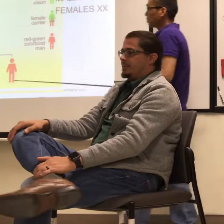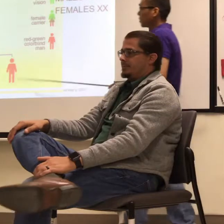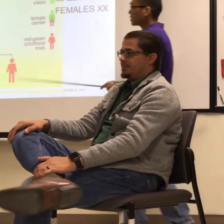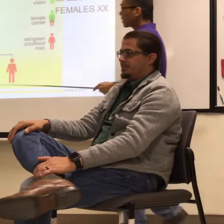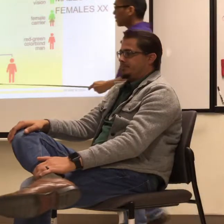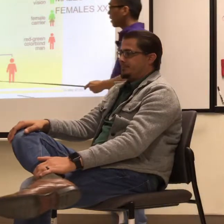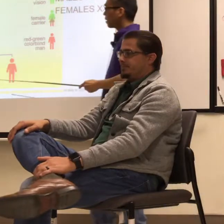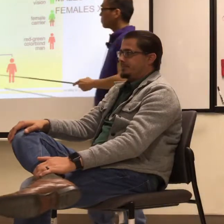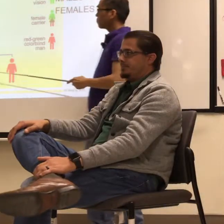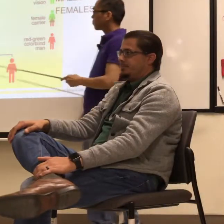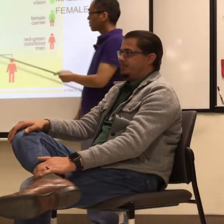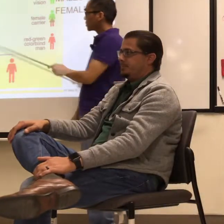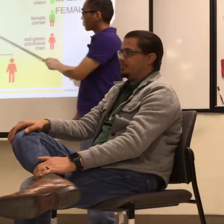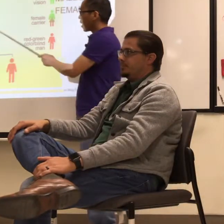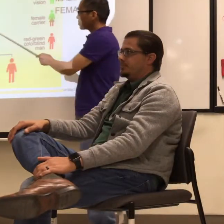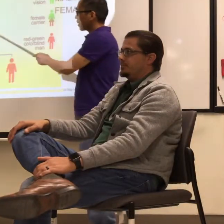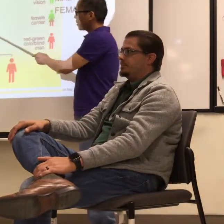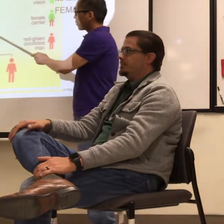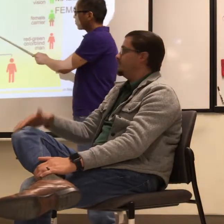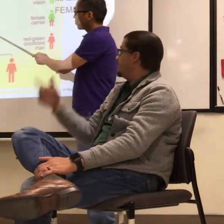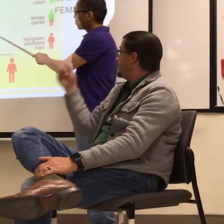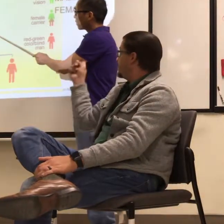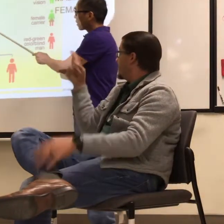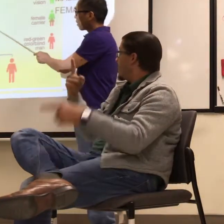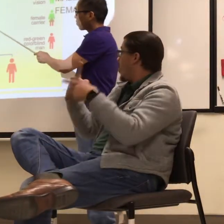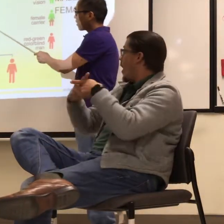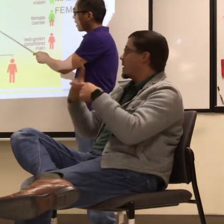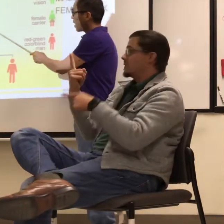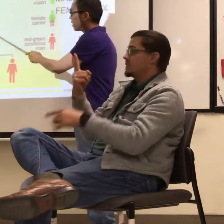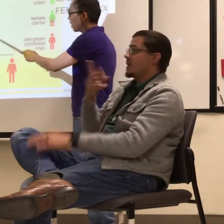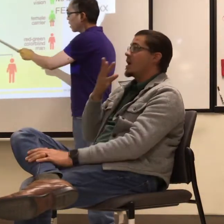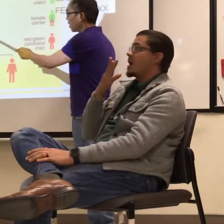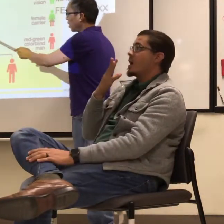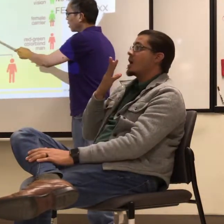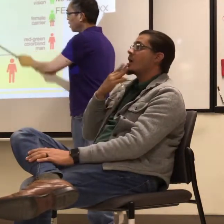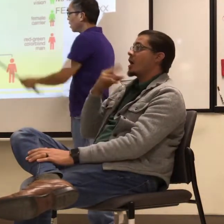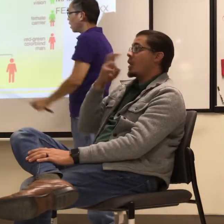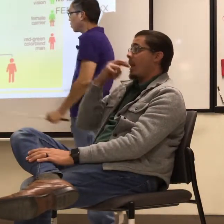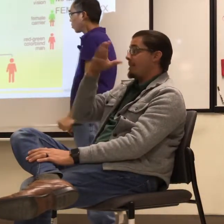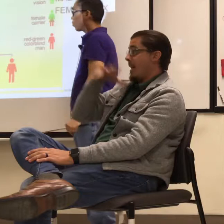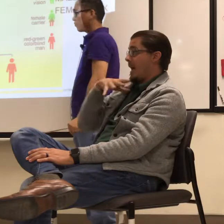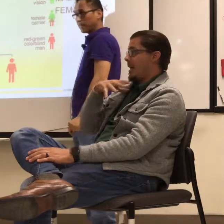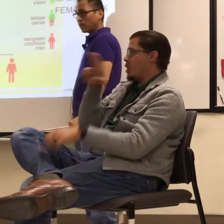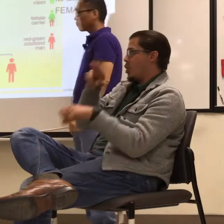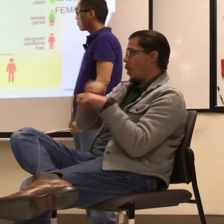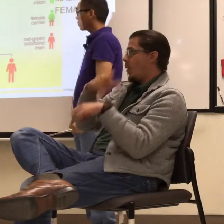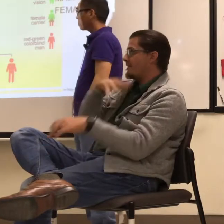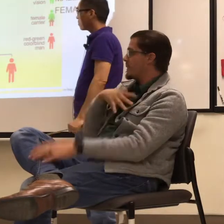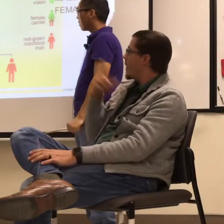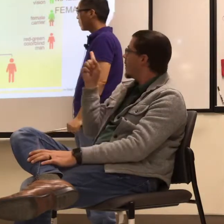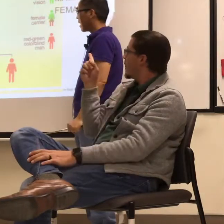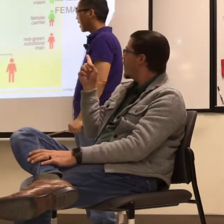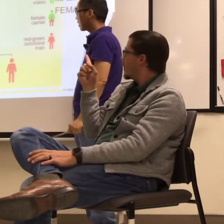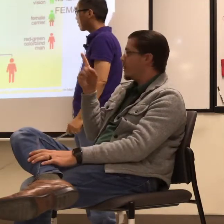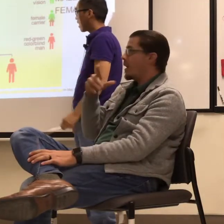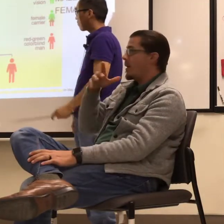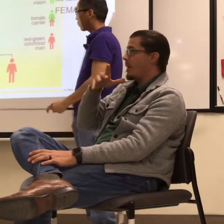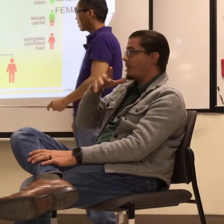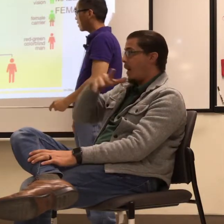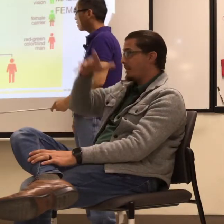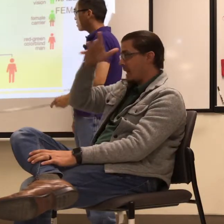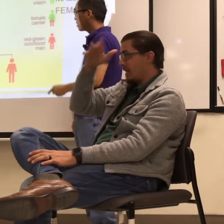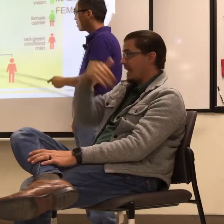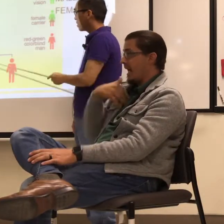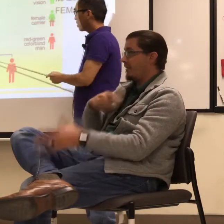All right, so let's look at this cross right here. Colorblind man, normal, female, mom and dad, and they